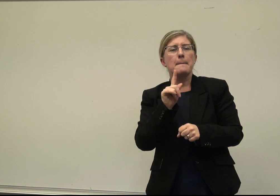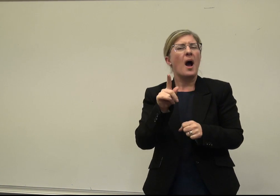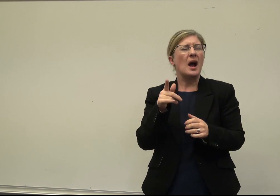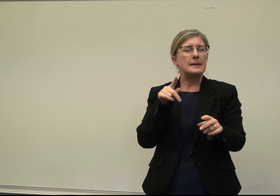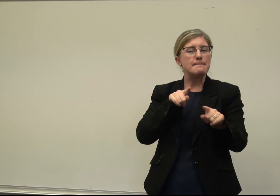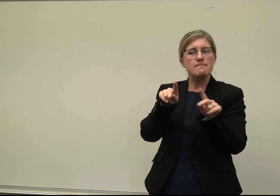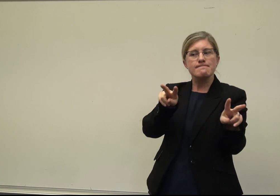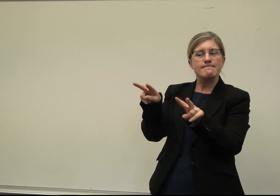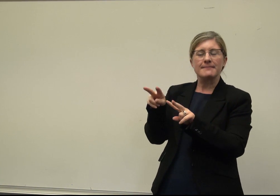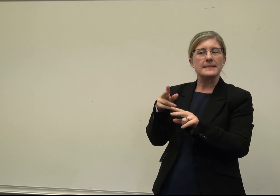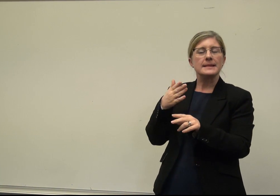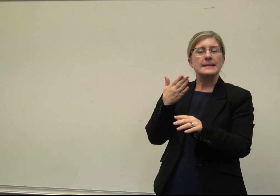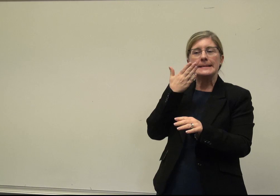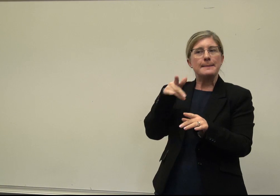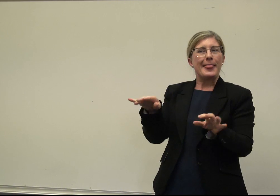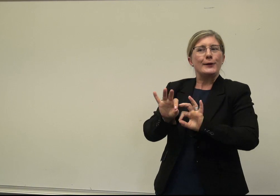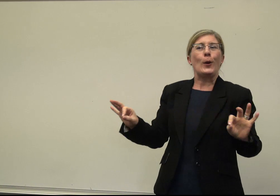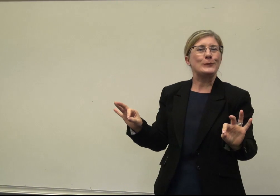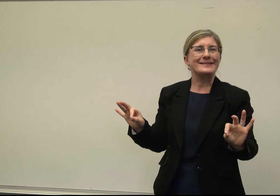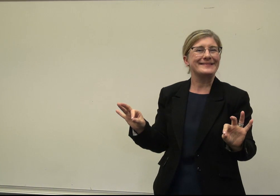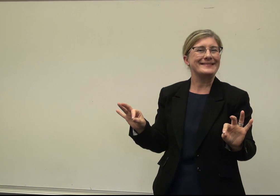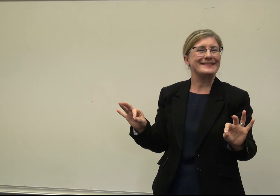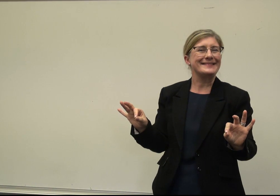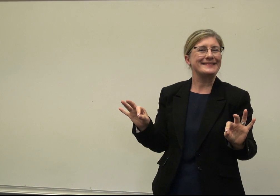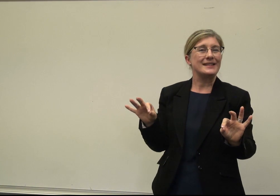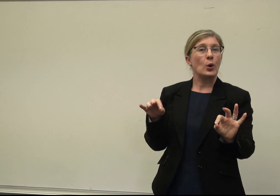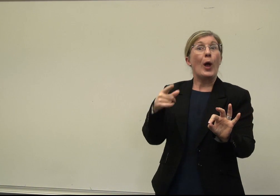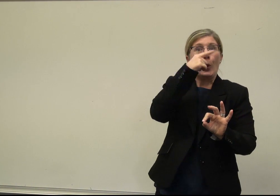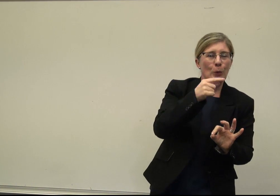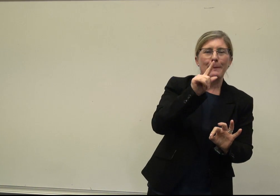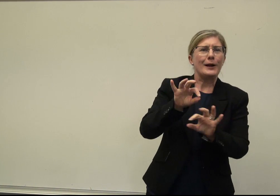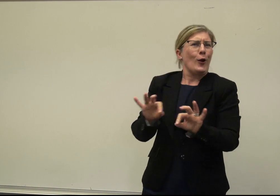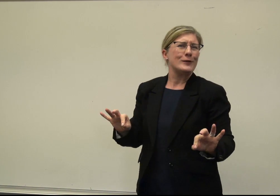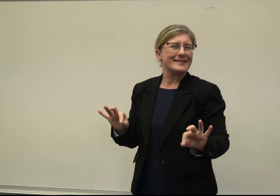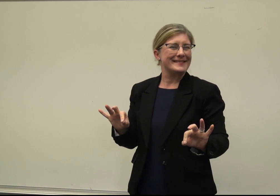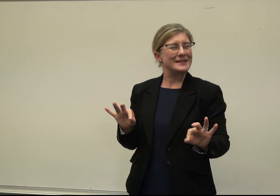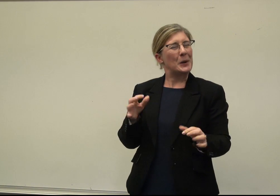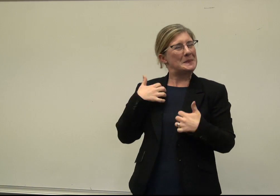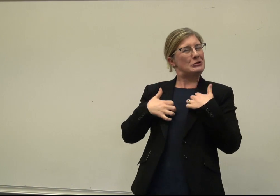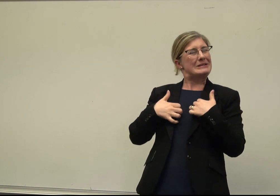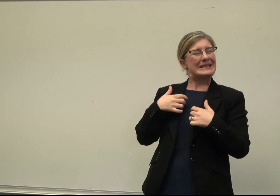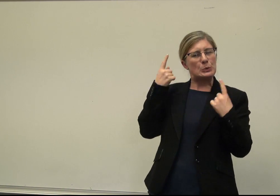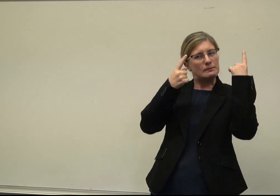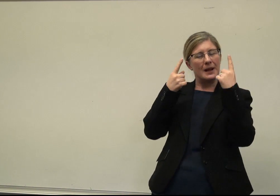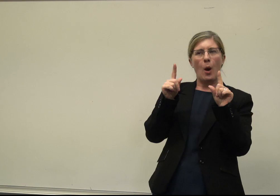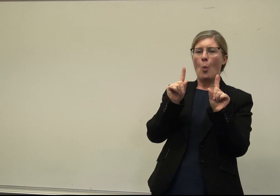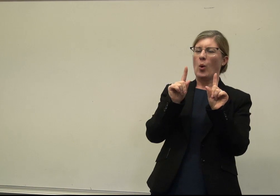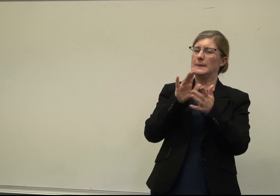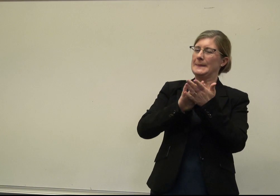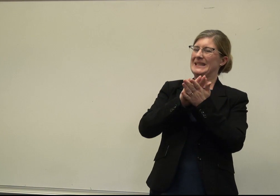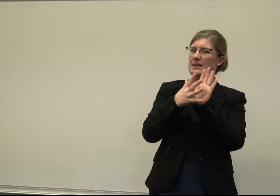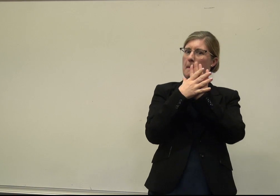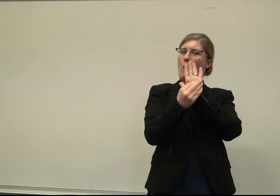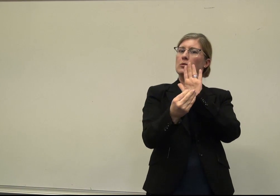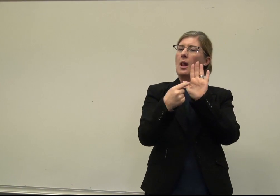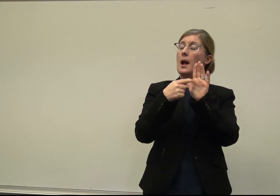and large, they don't do that. And that has very important implications for models of bilingualism that would take